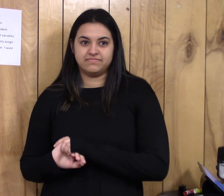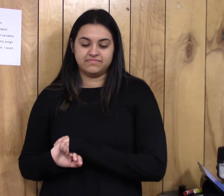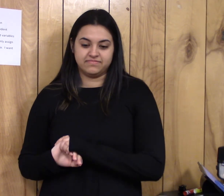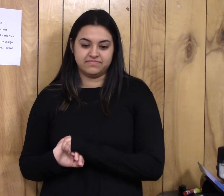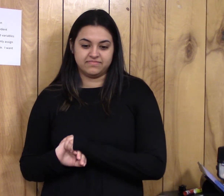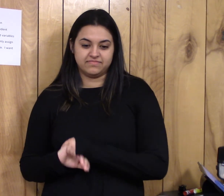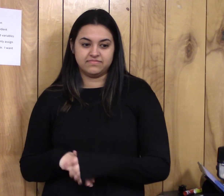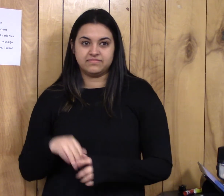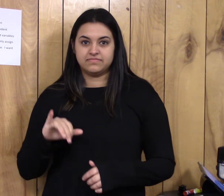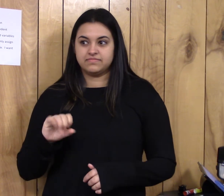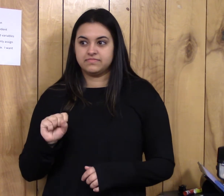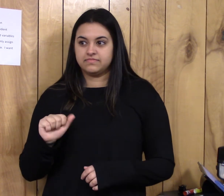Isaac Vasquez,